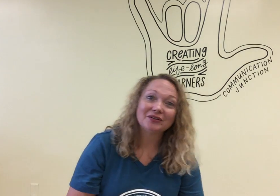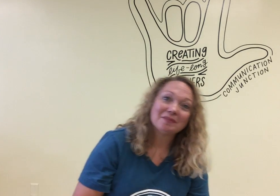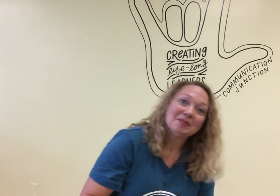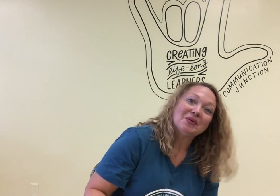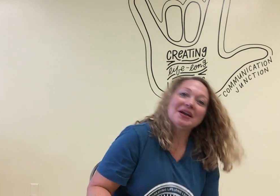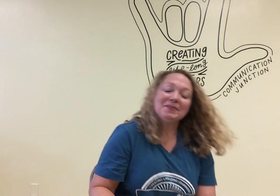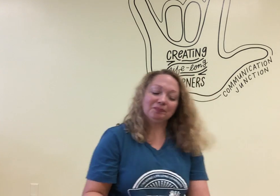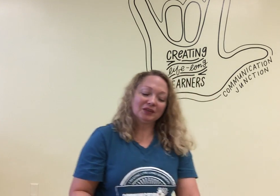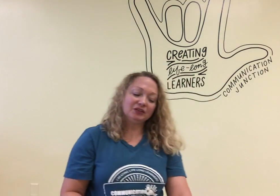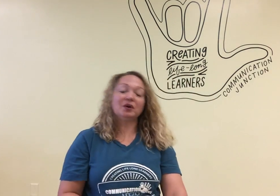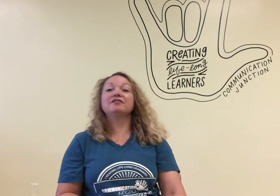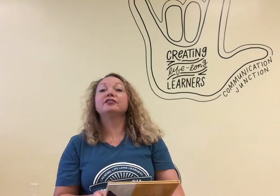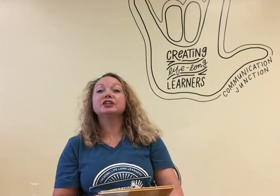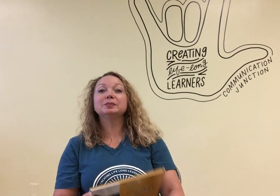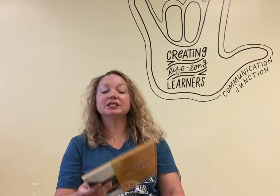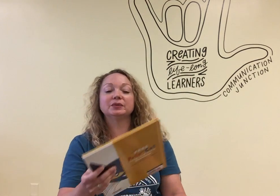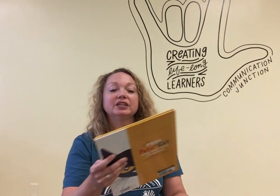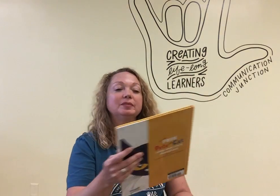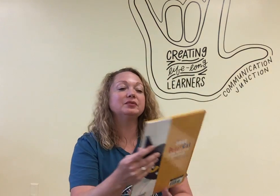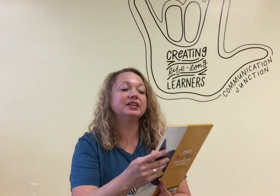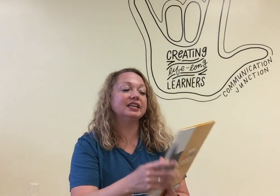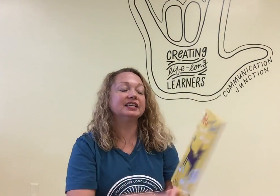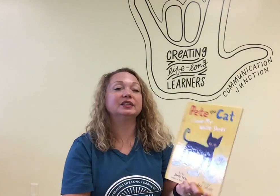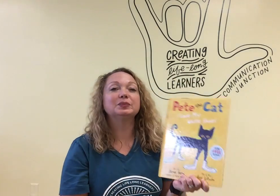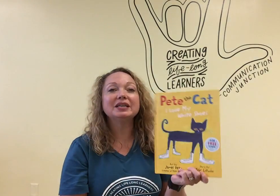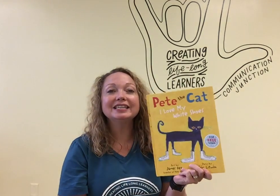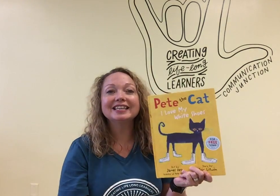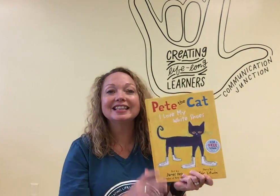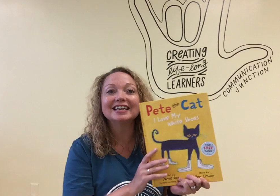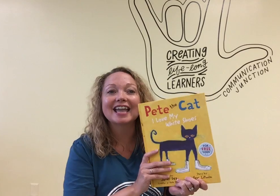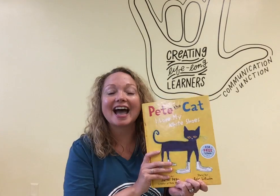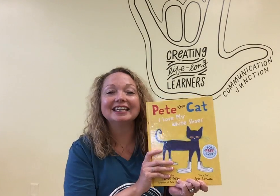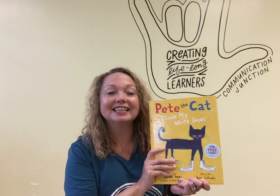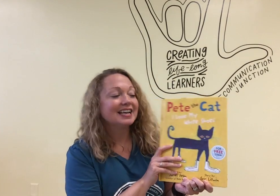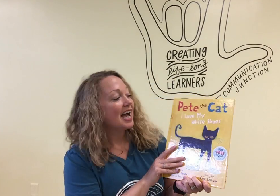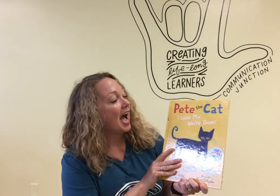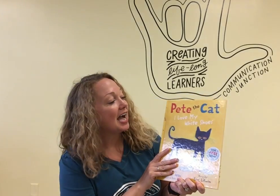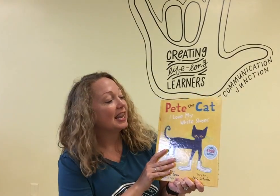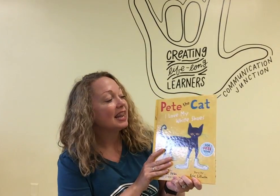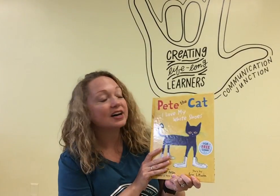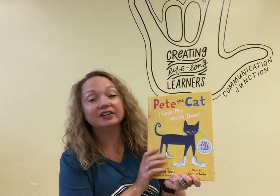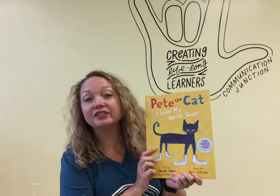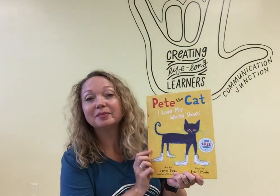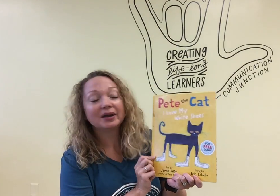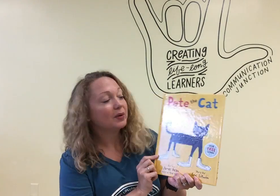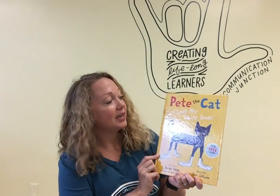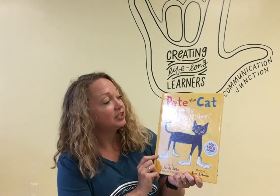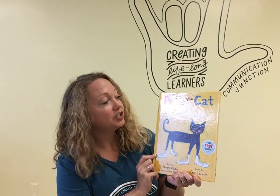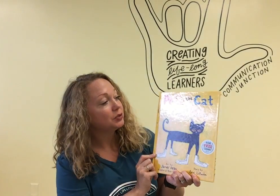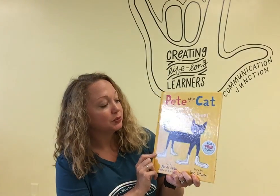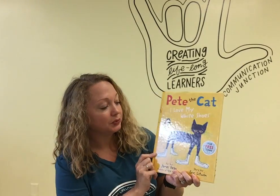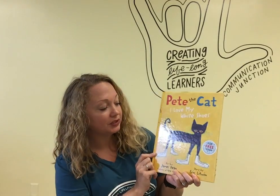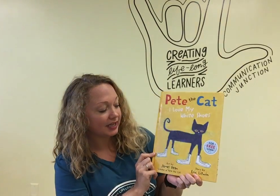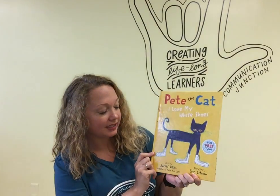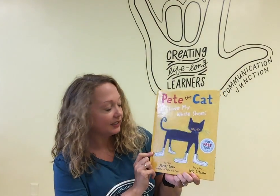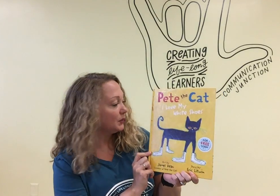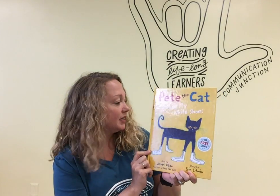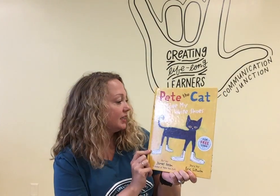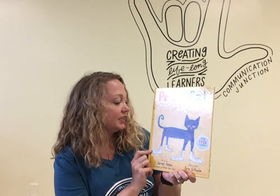grab them, okay? So our first book that we're going to be reading is Pete the Cat, I Love My White Shoes. And this one